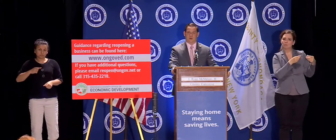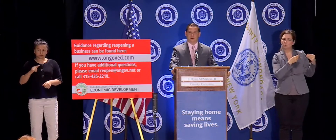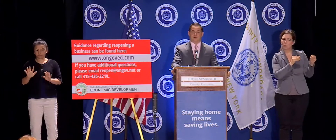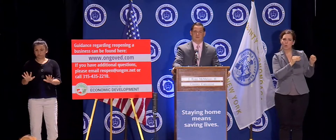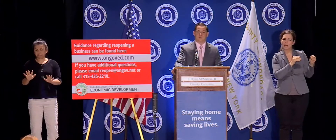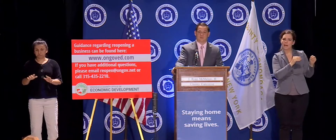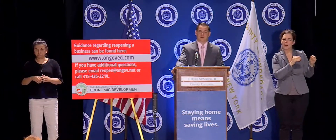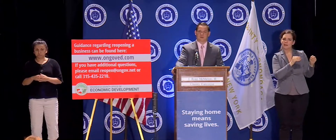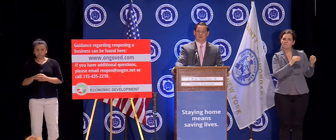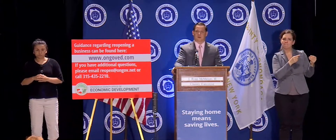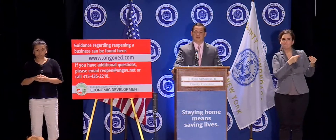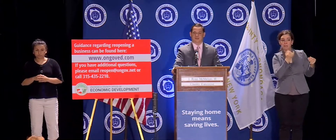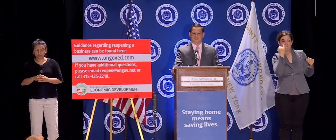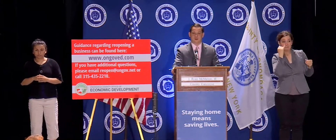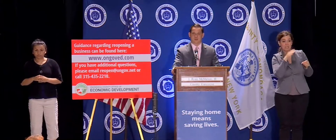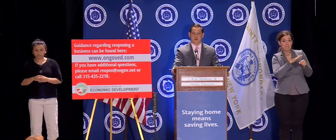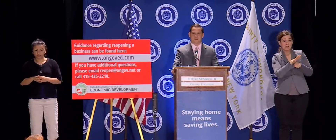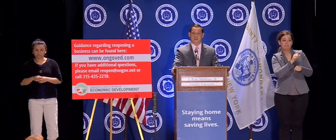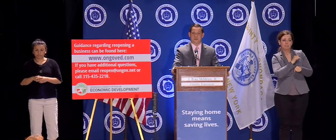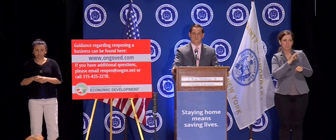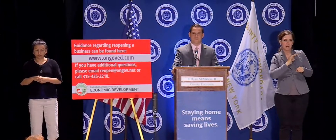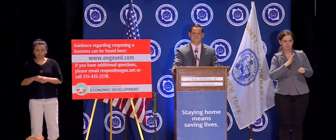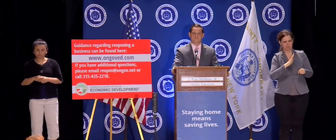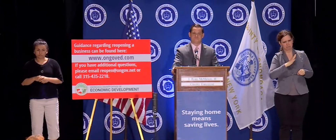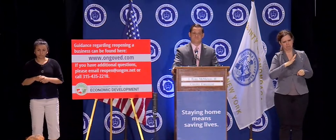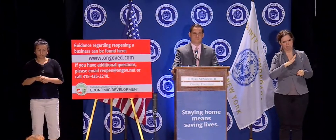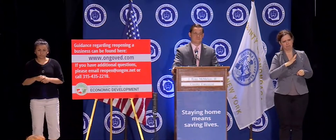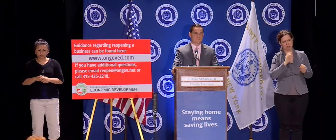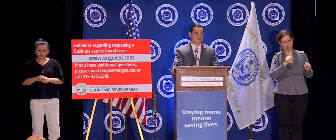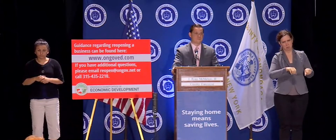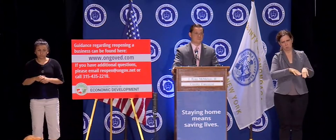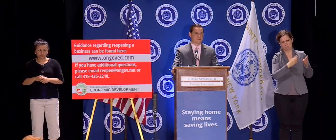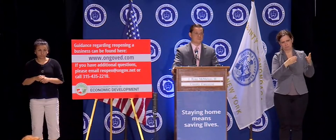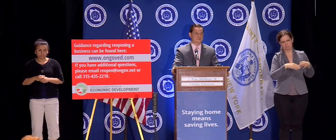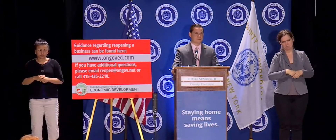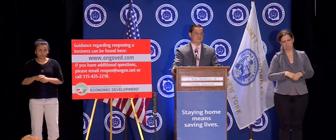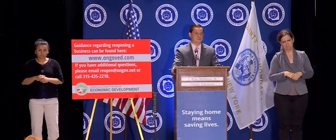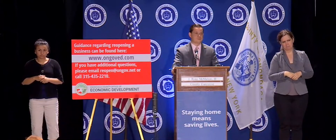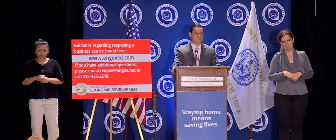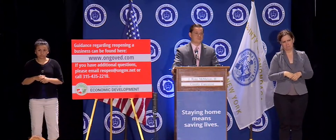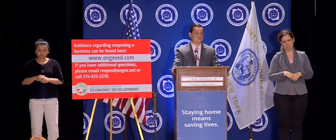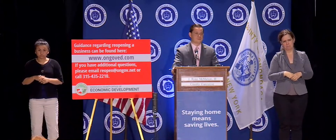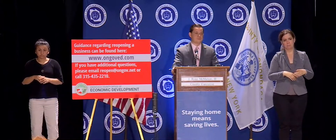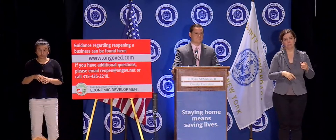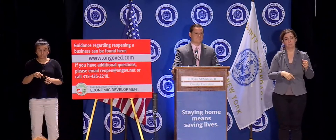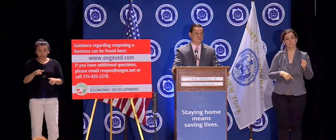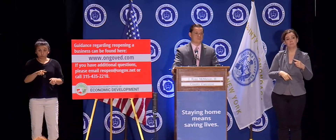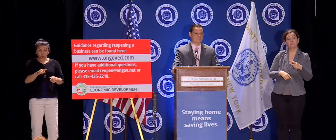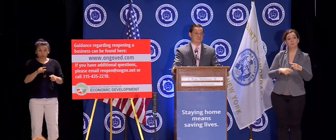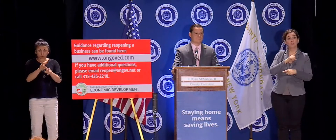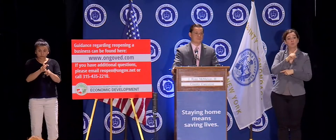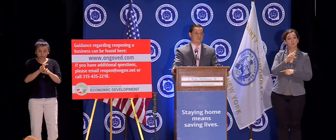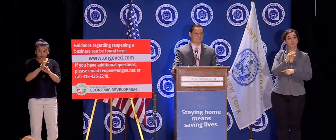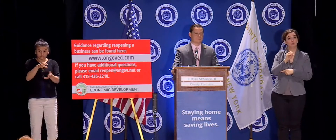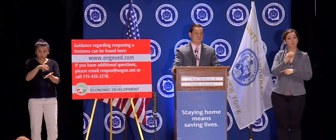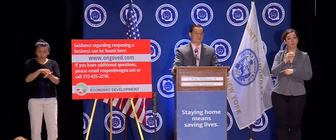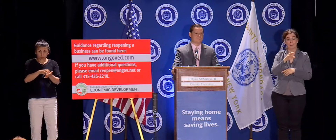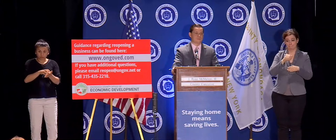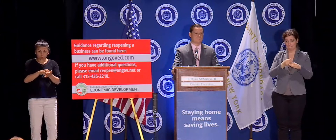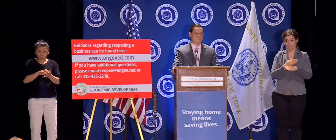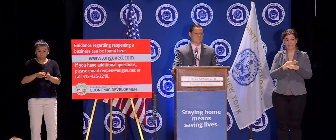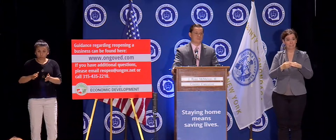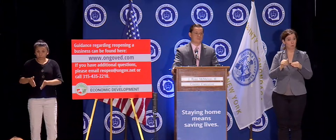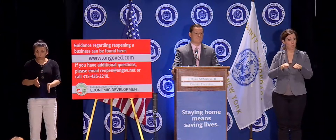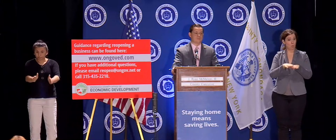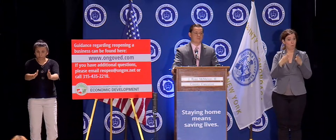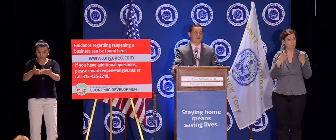short order of the questions to the point. With the zoo and the beaches and everything opening, does that mean you're bringing back some of those furloughed